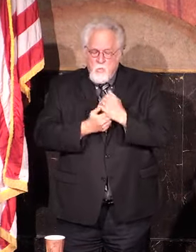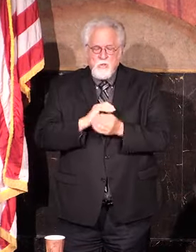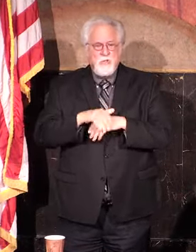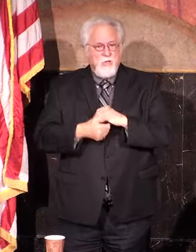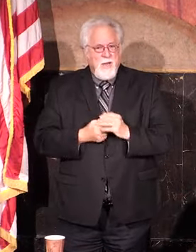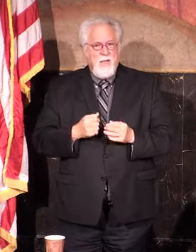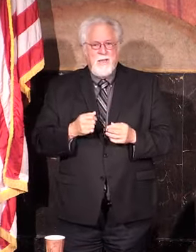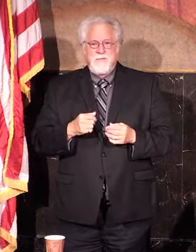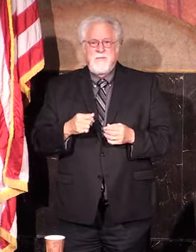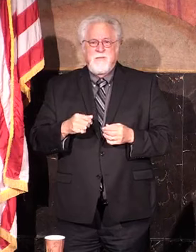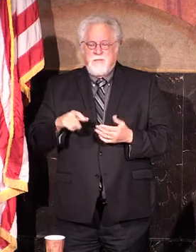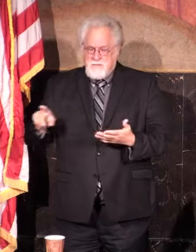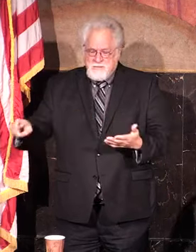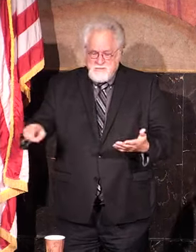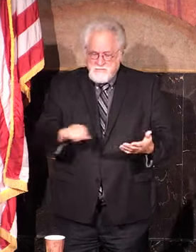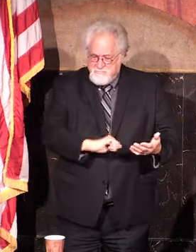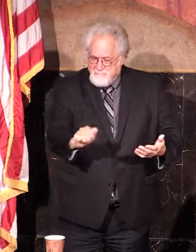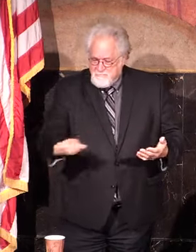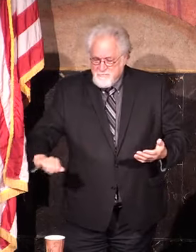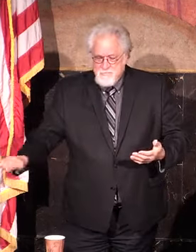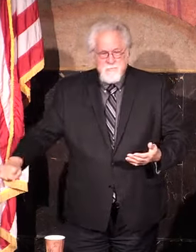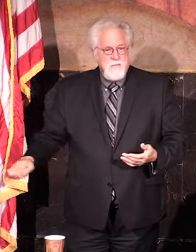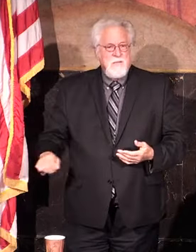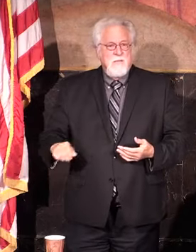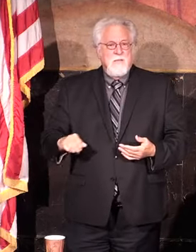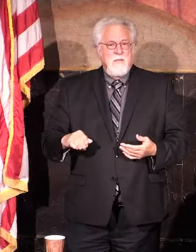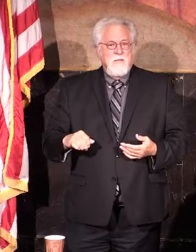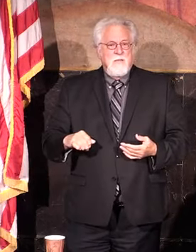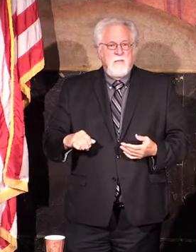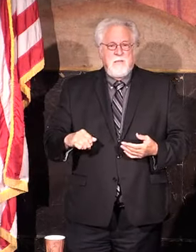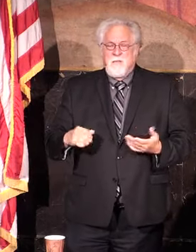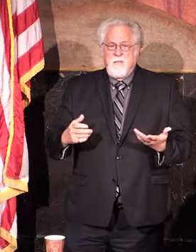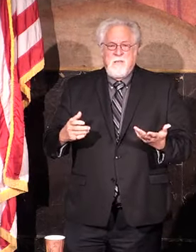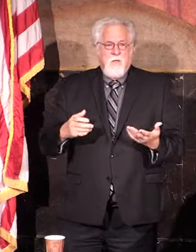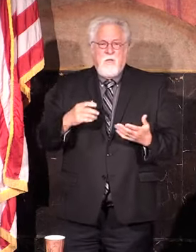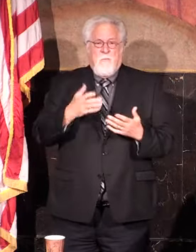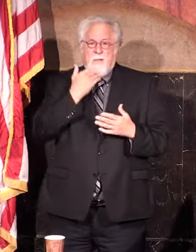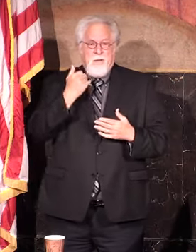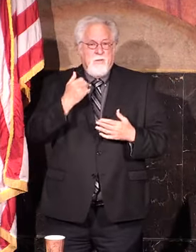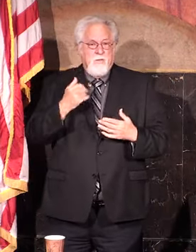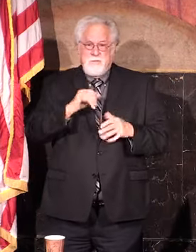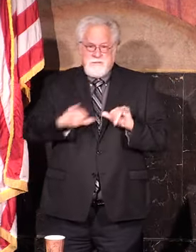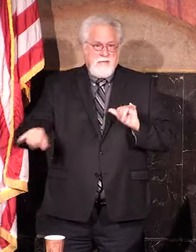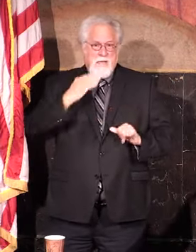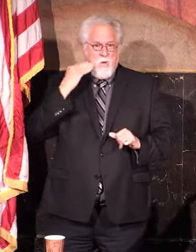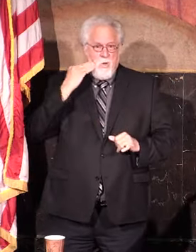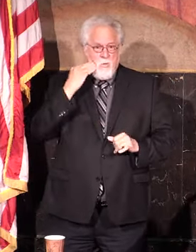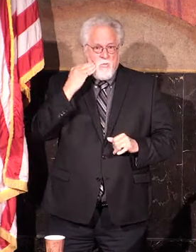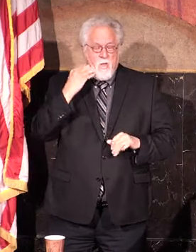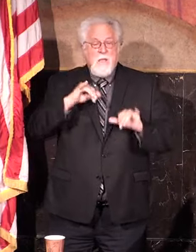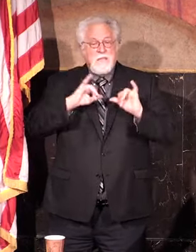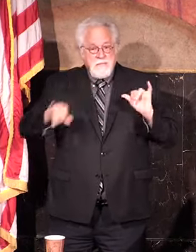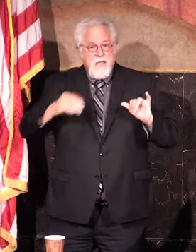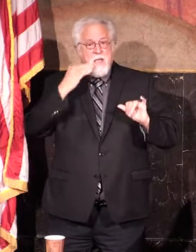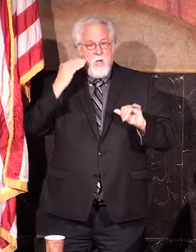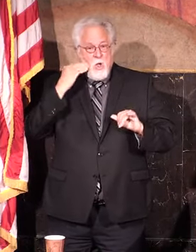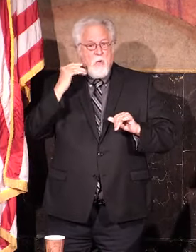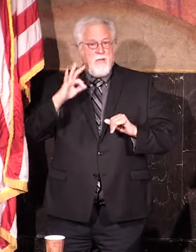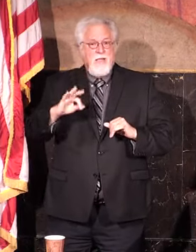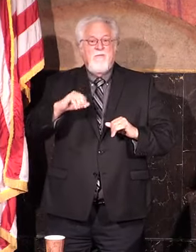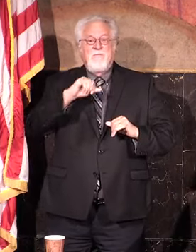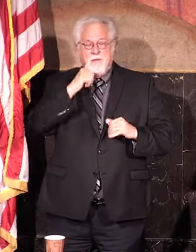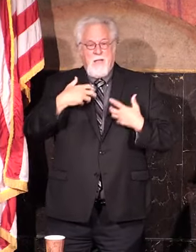hands, to disinfect frequently touched surfaces. Better yet, stay at home. Better yet, stay at home if you're